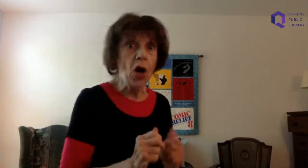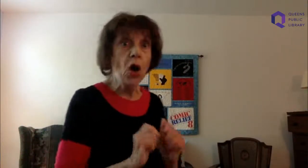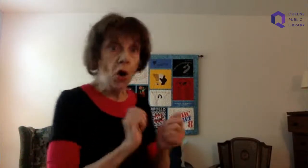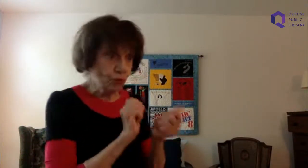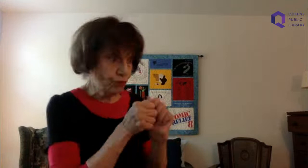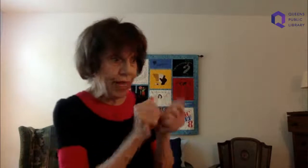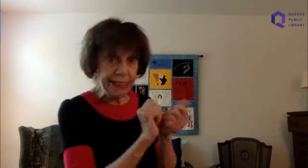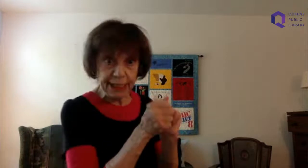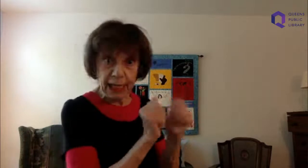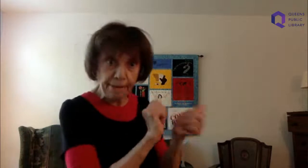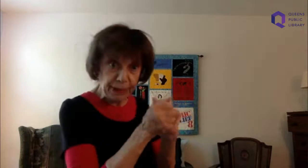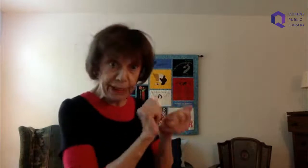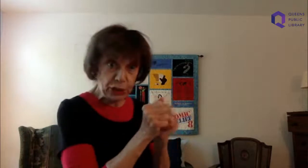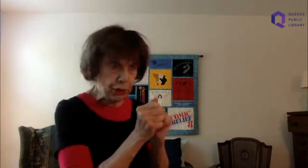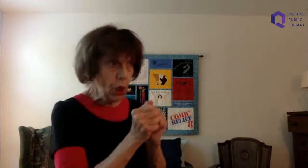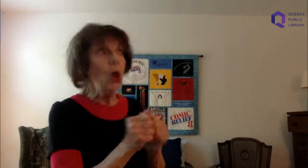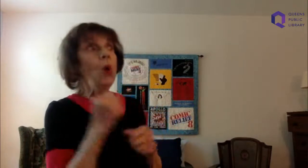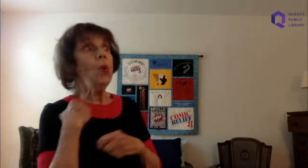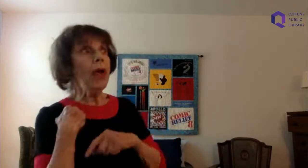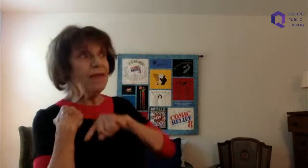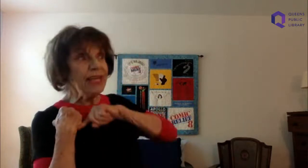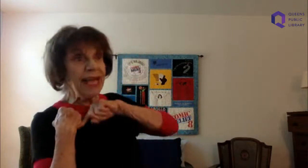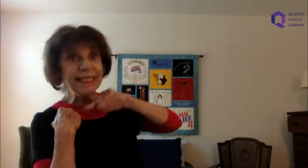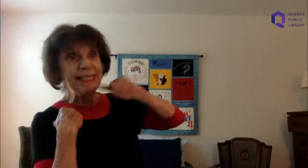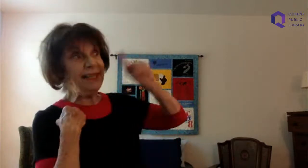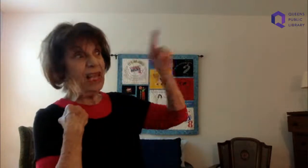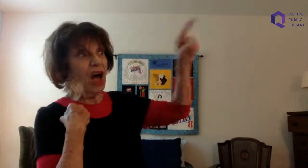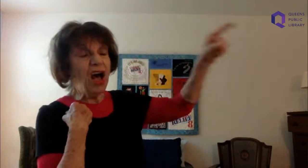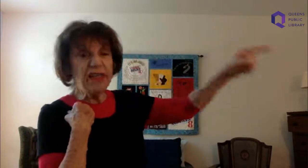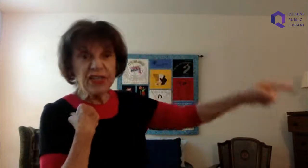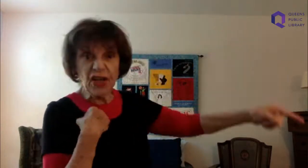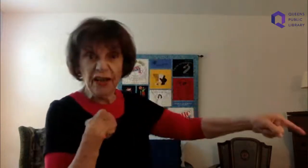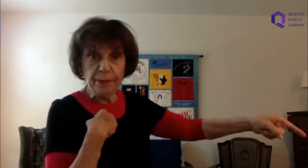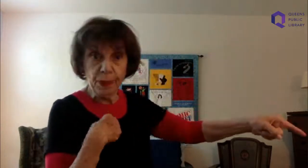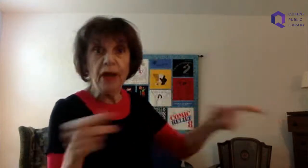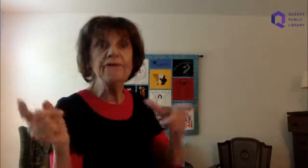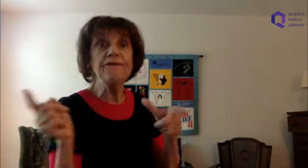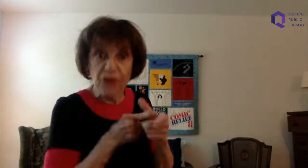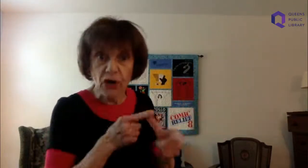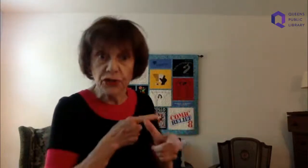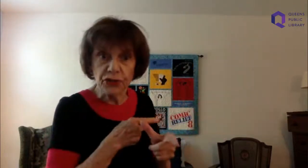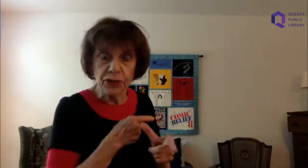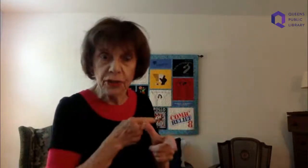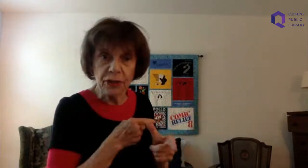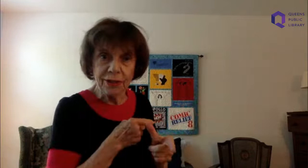a race, a competition. Whoever gets to the other side of the pond first,